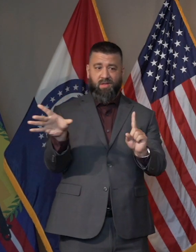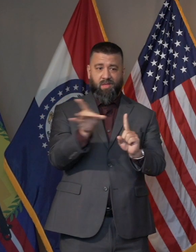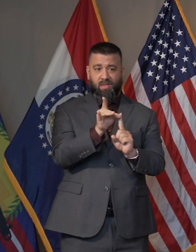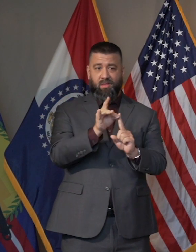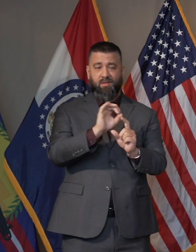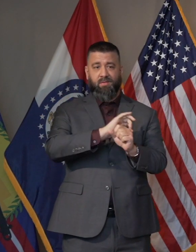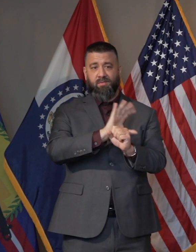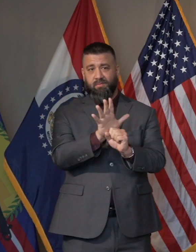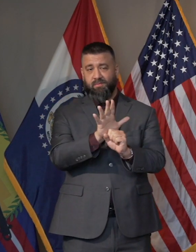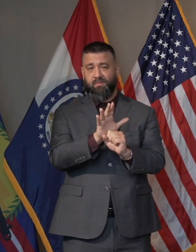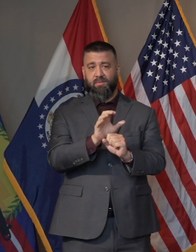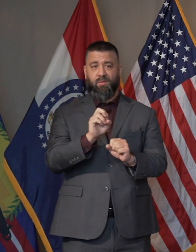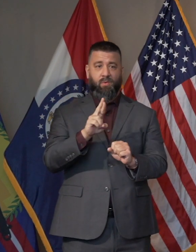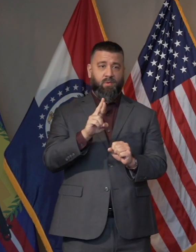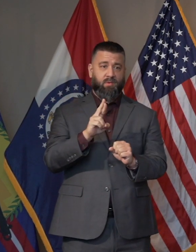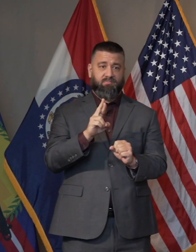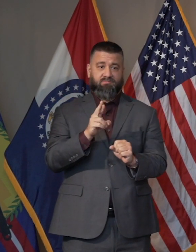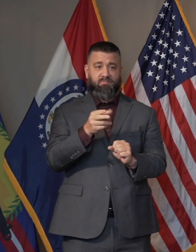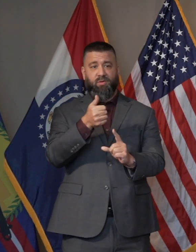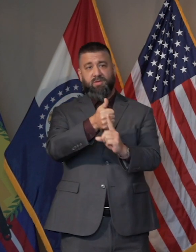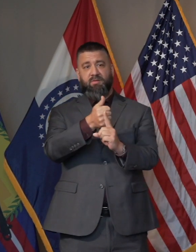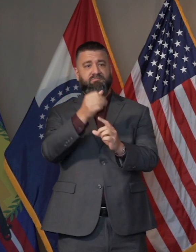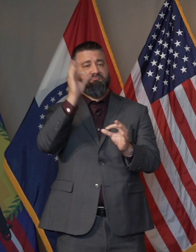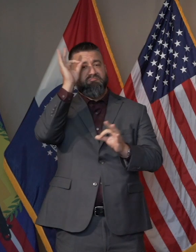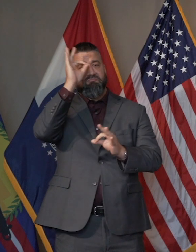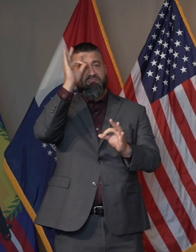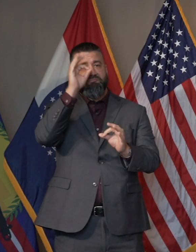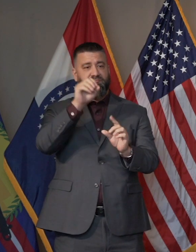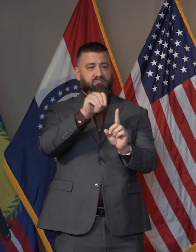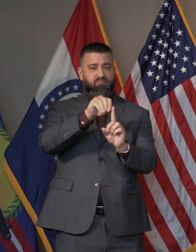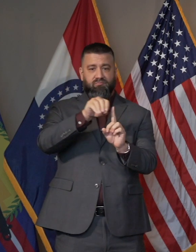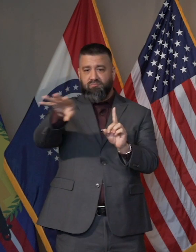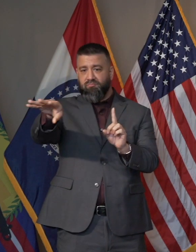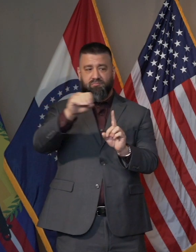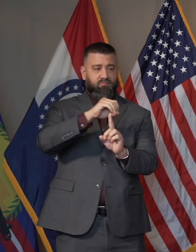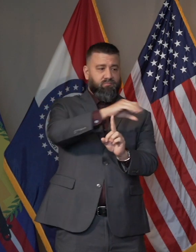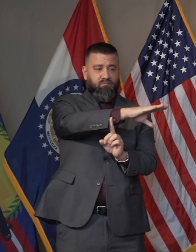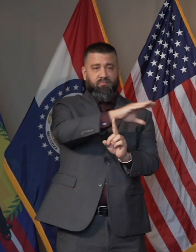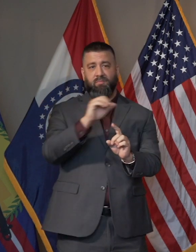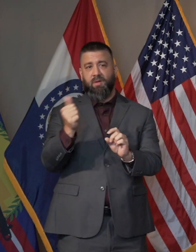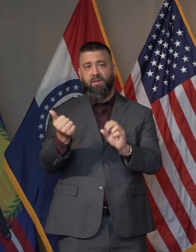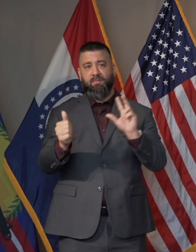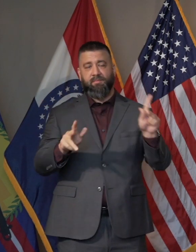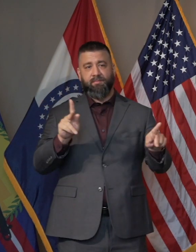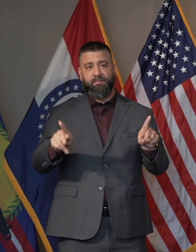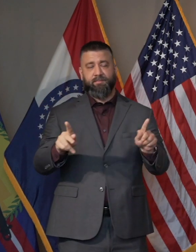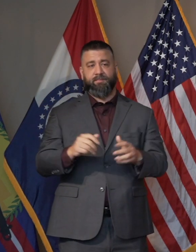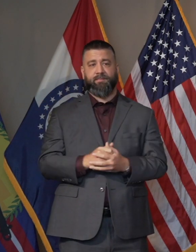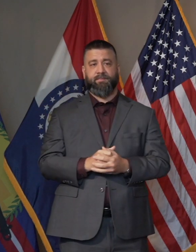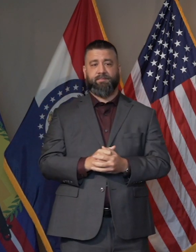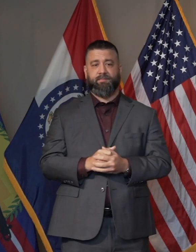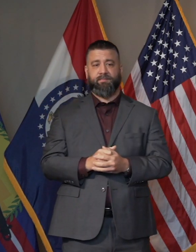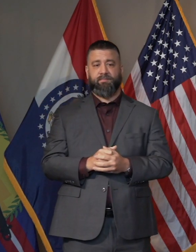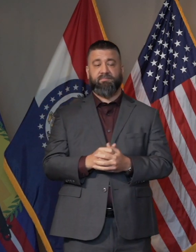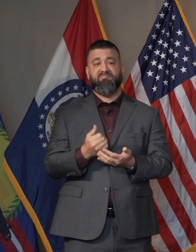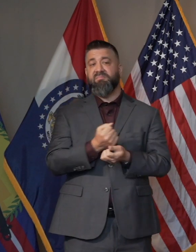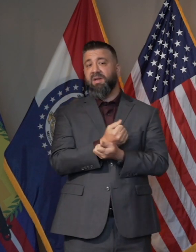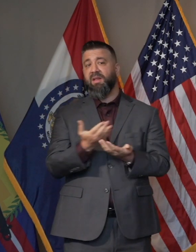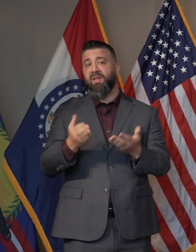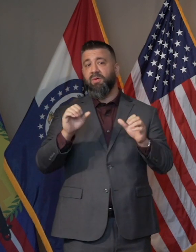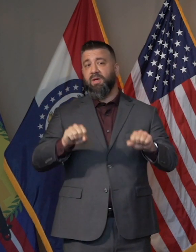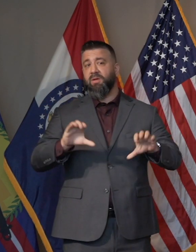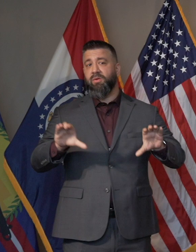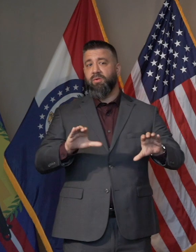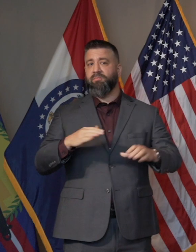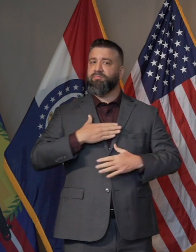or unknowingly, without symptoms, transferring the virus to someone else. So anything you can do, please do it